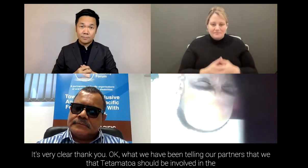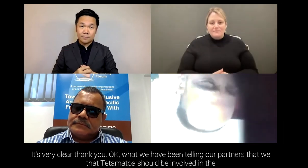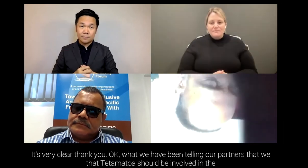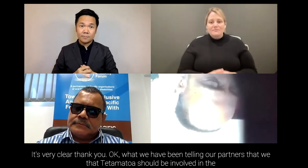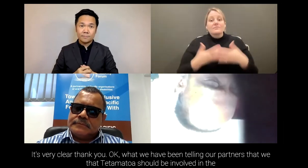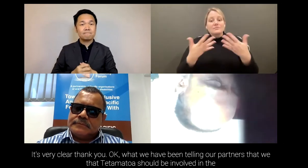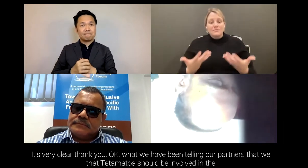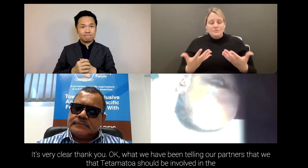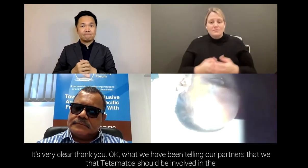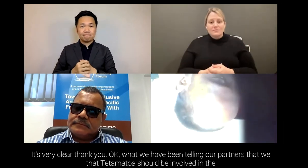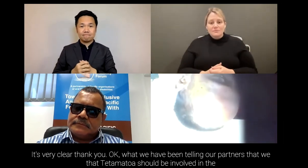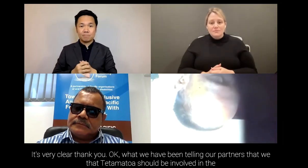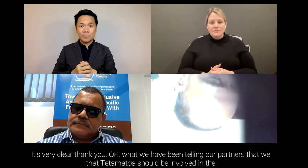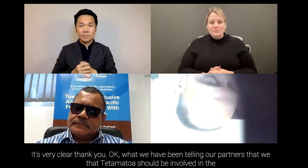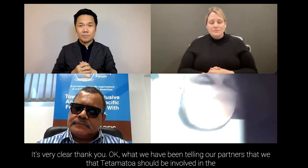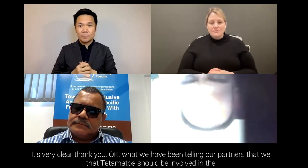we have been